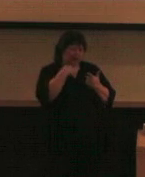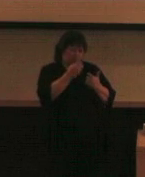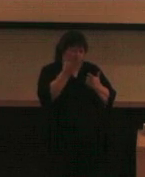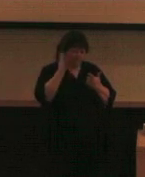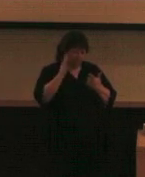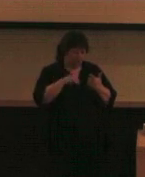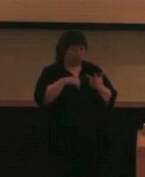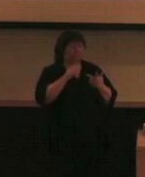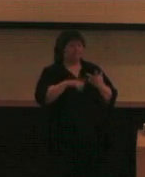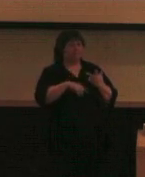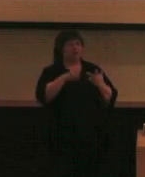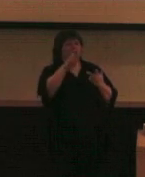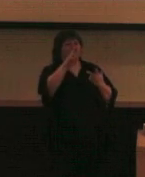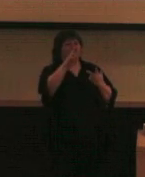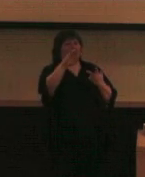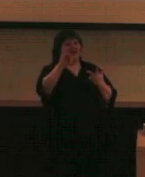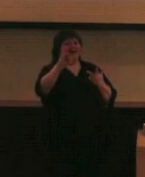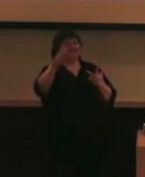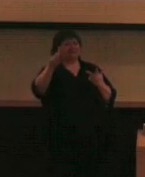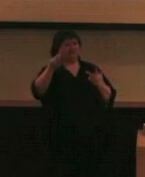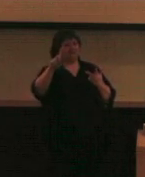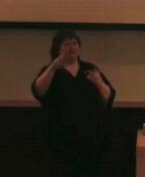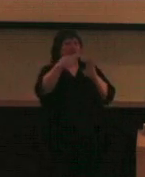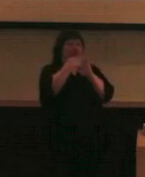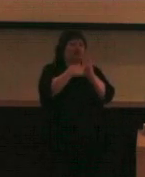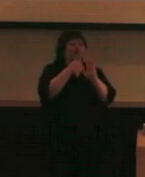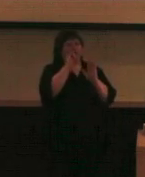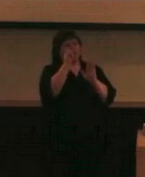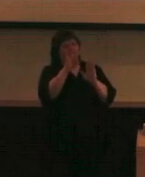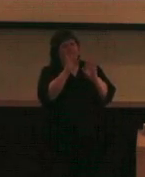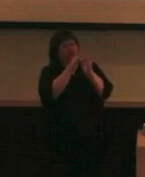earlier. Registry of Interpreters for the Deaf,